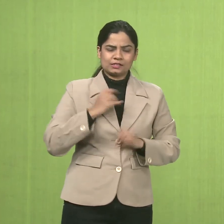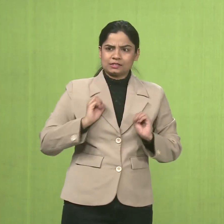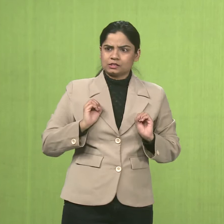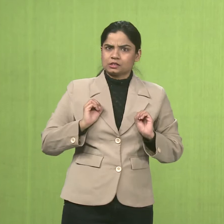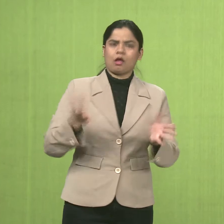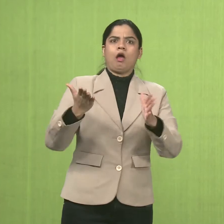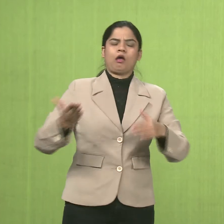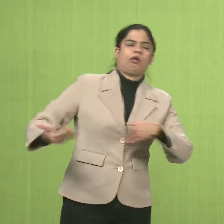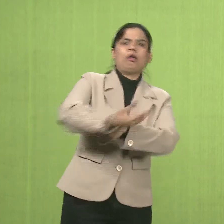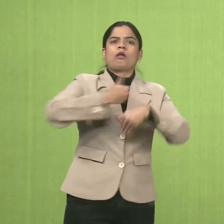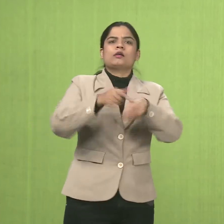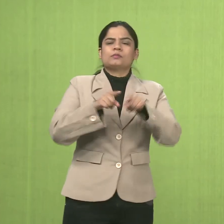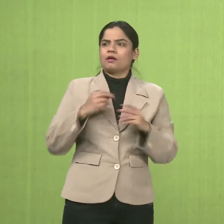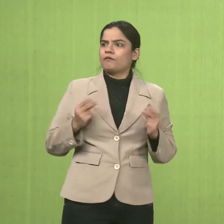Early maturing girls,